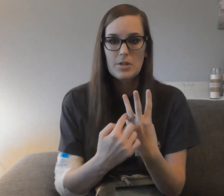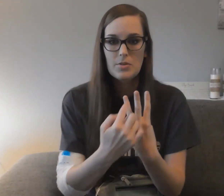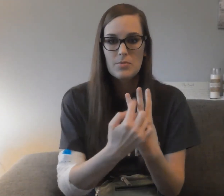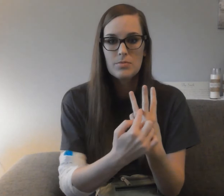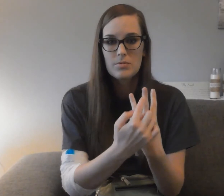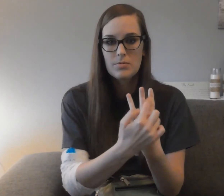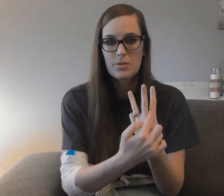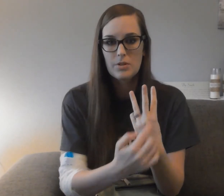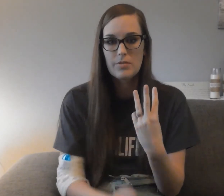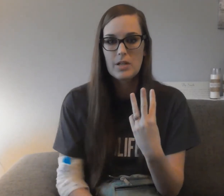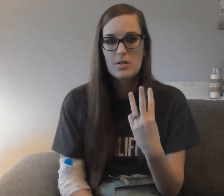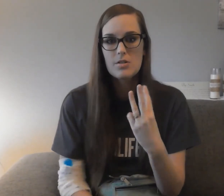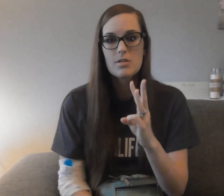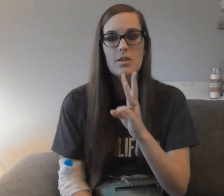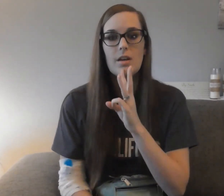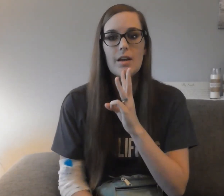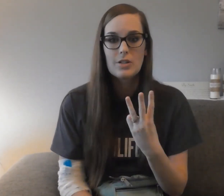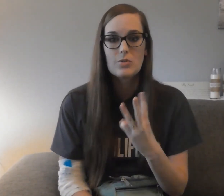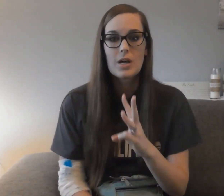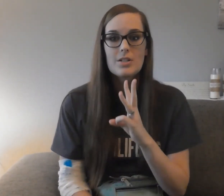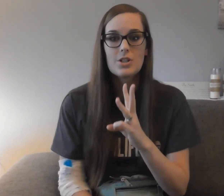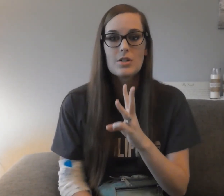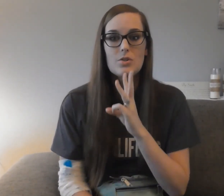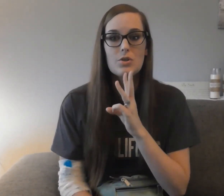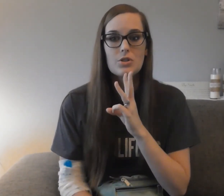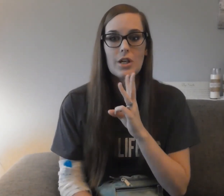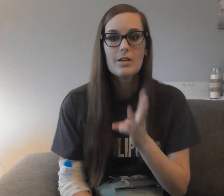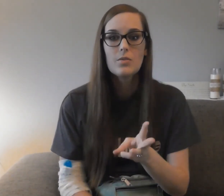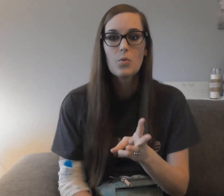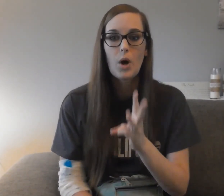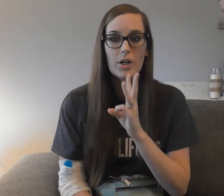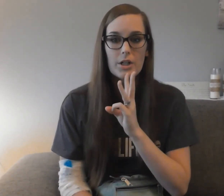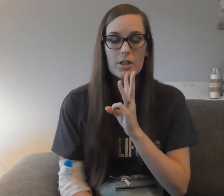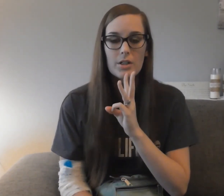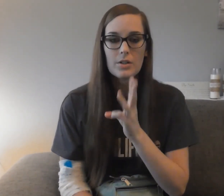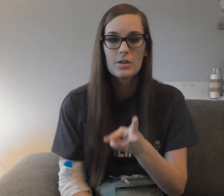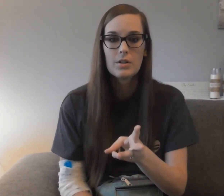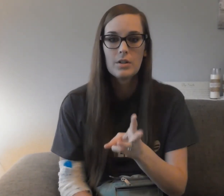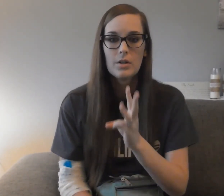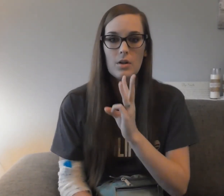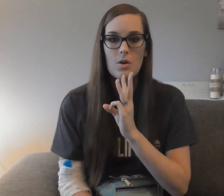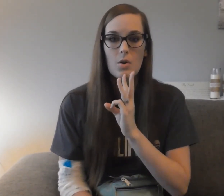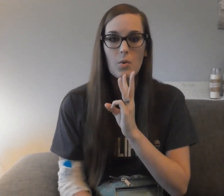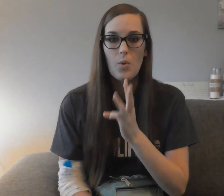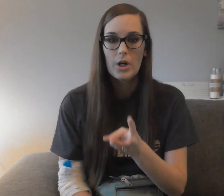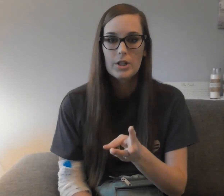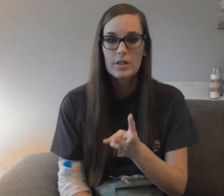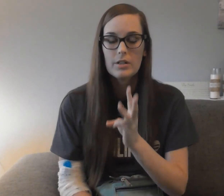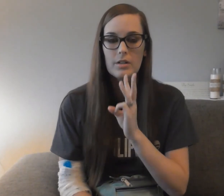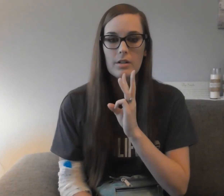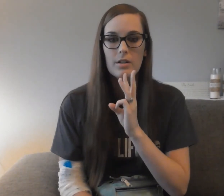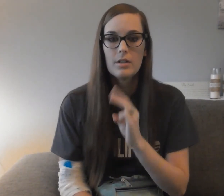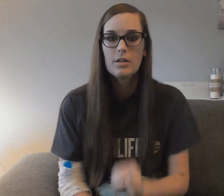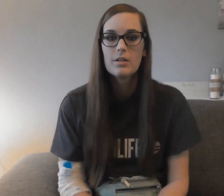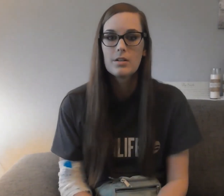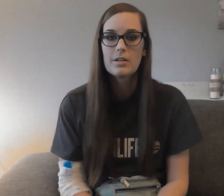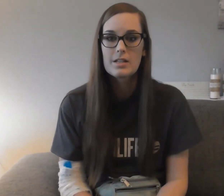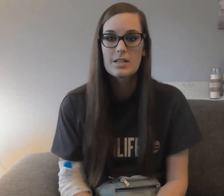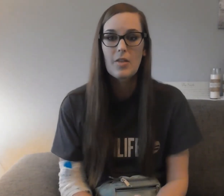W with your fingers and you touch it to your chin. Water. Water. That's another one